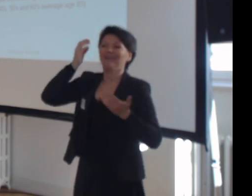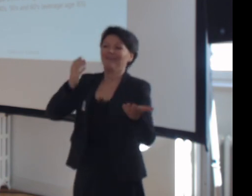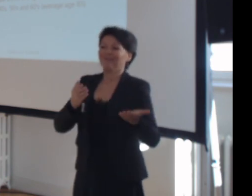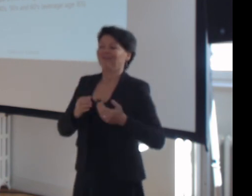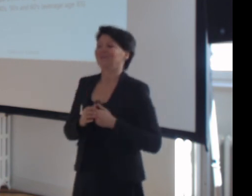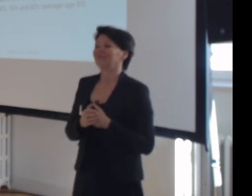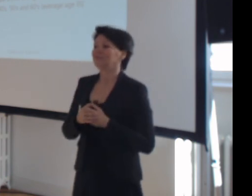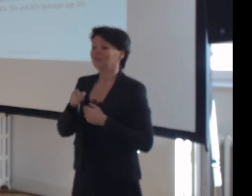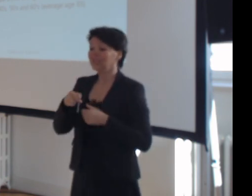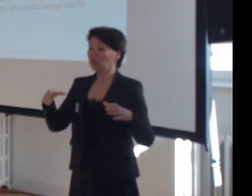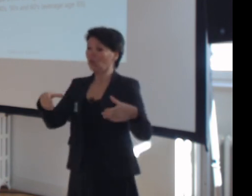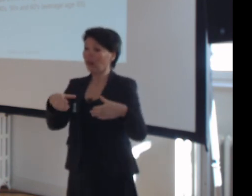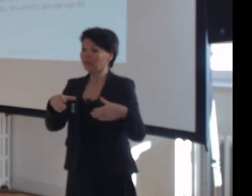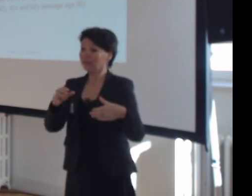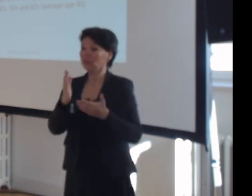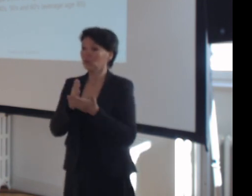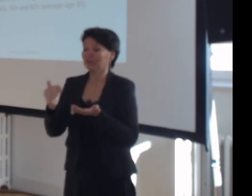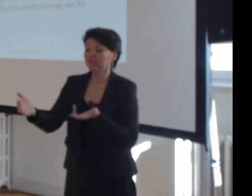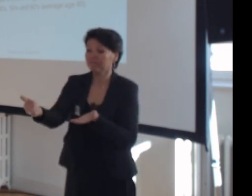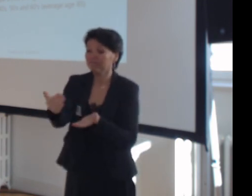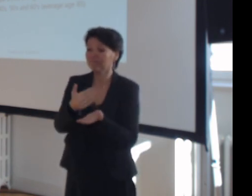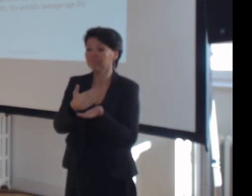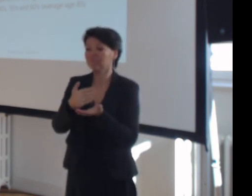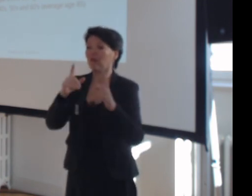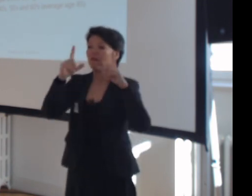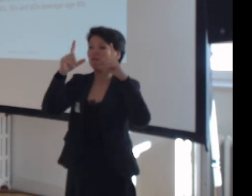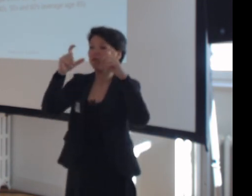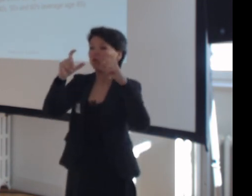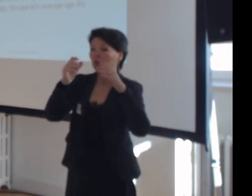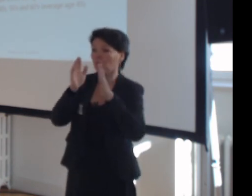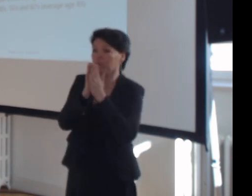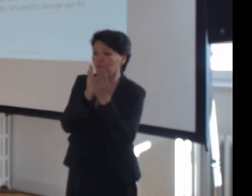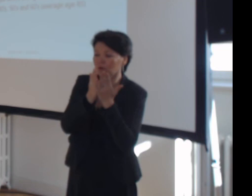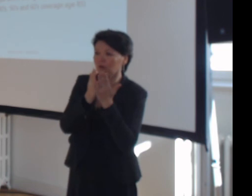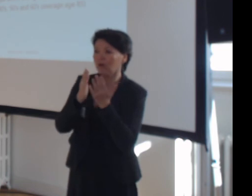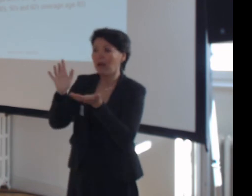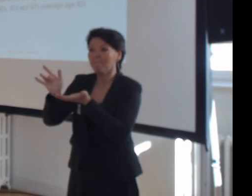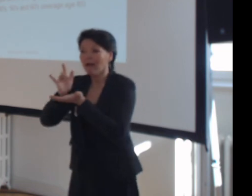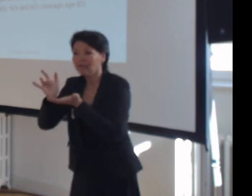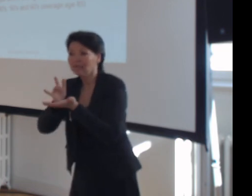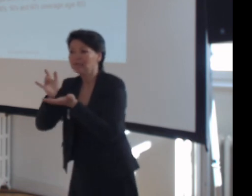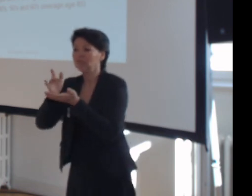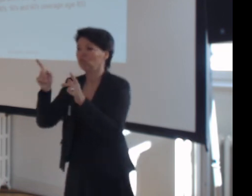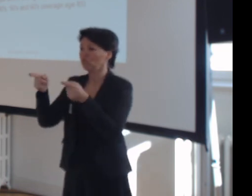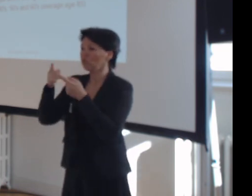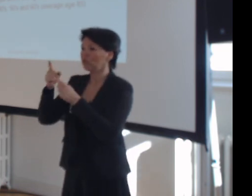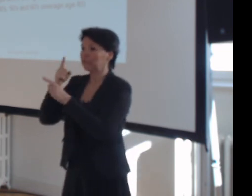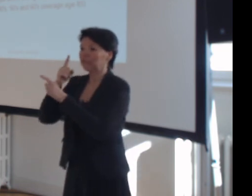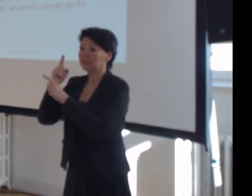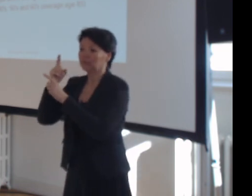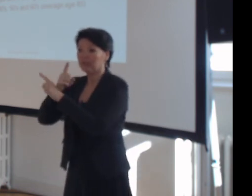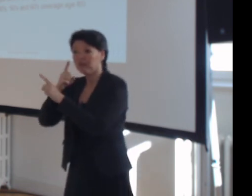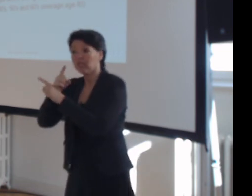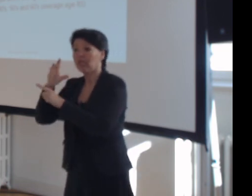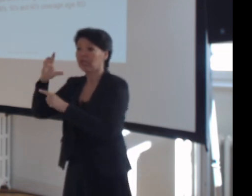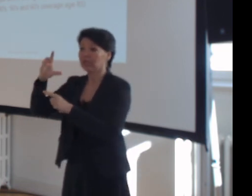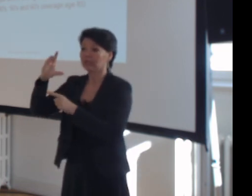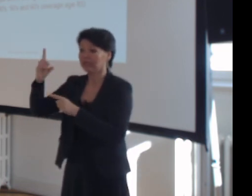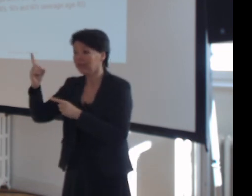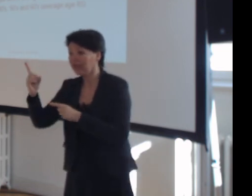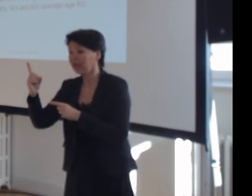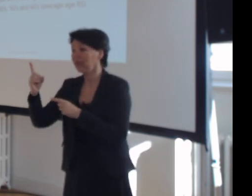collection, we gathered photo books, magazines, music CDs and DVDs,